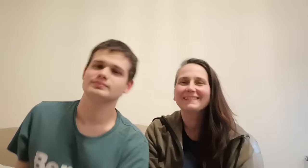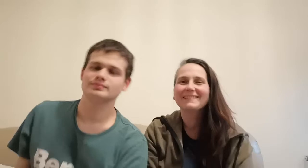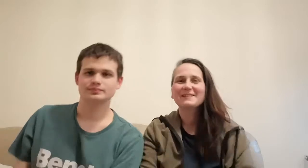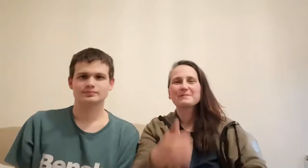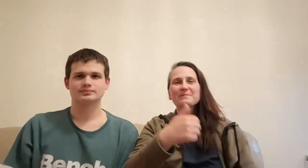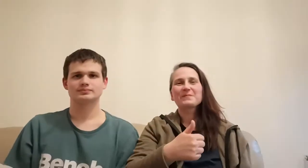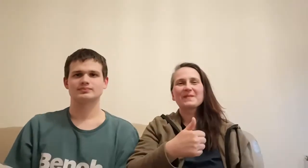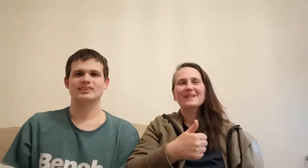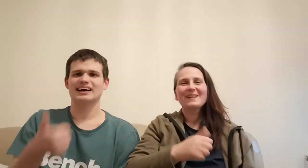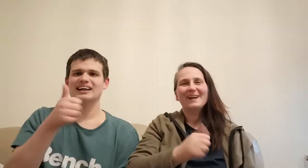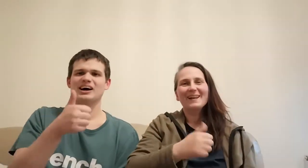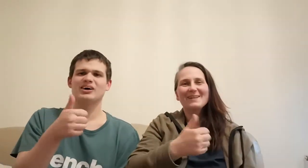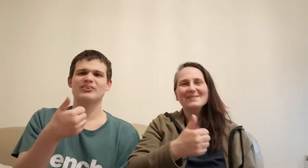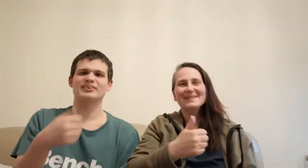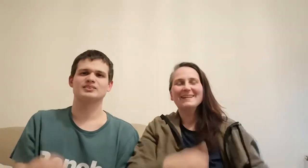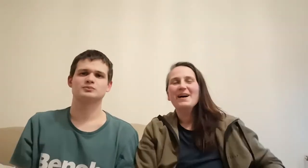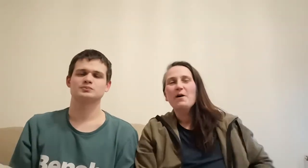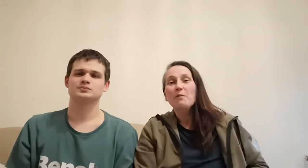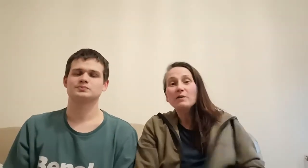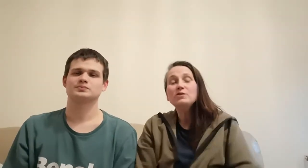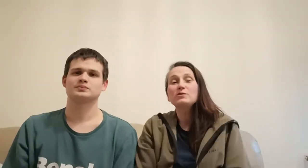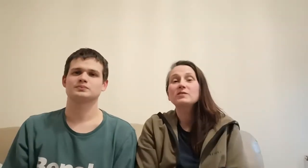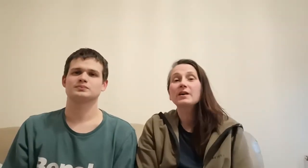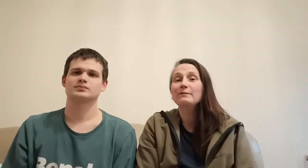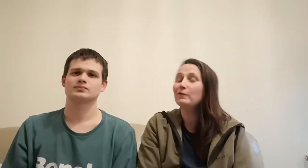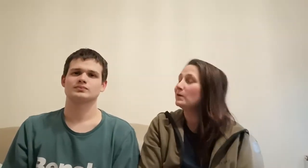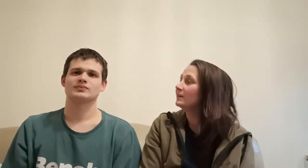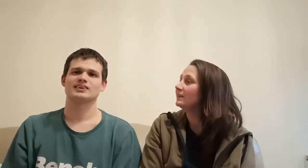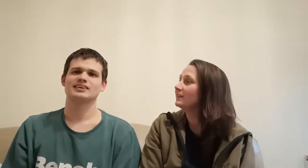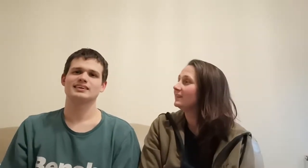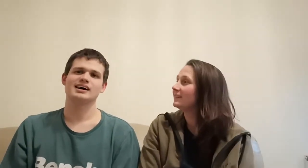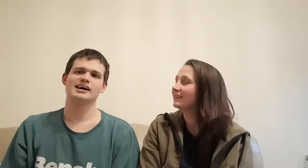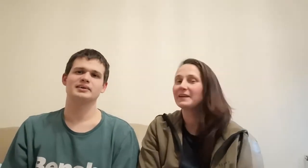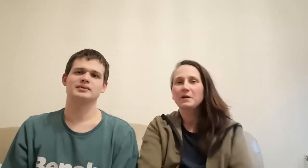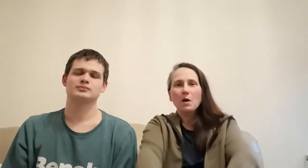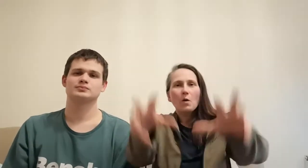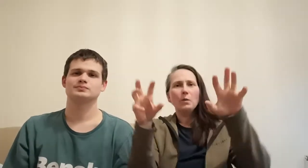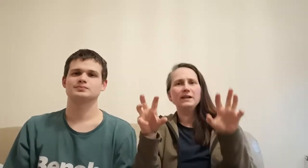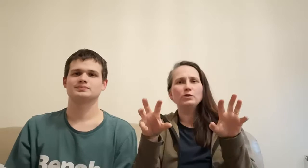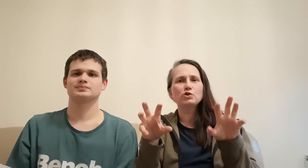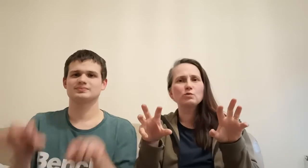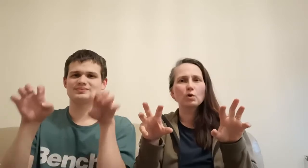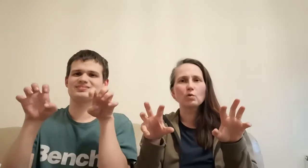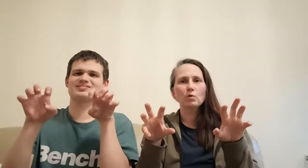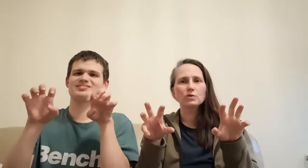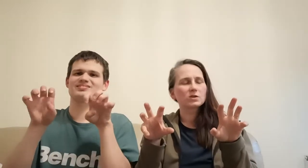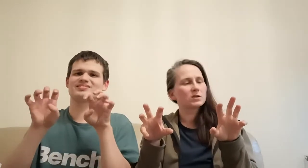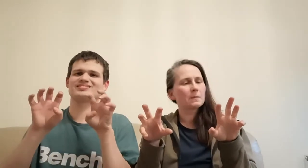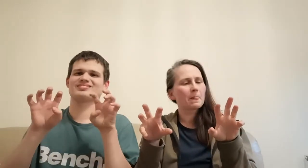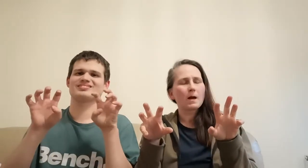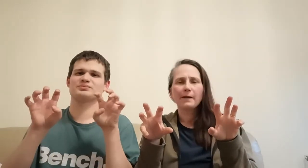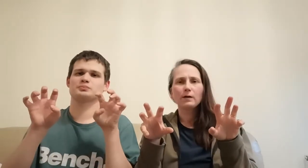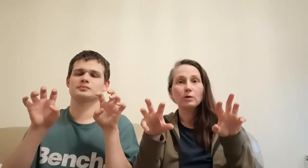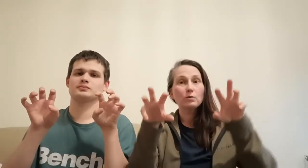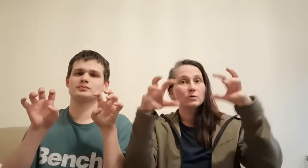Hello. We're going to do the sign for Lion. We need two claws and our claws